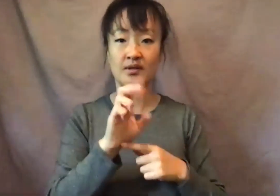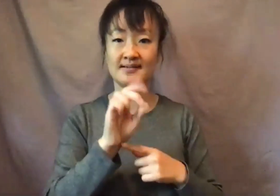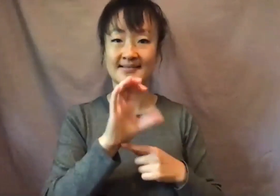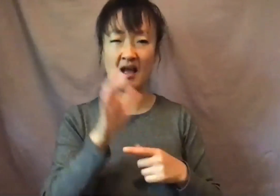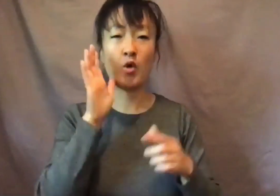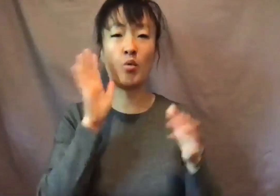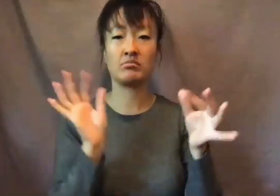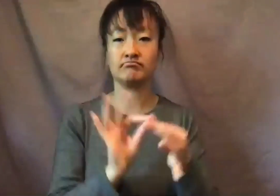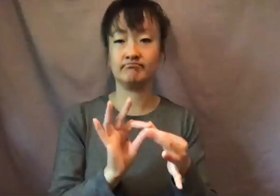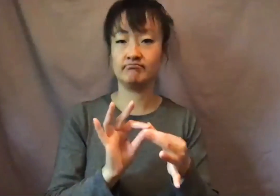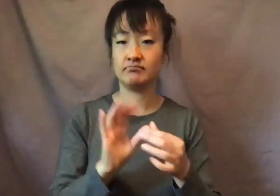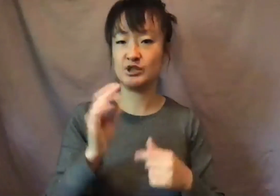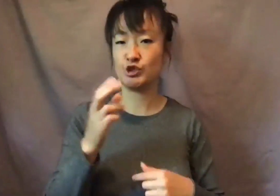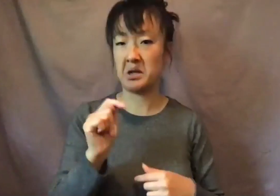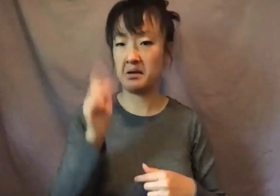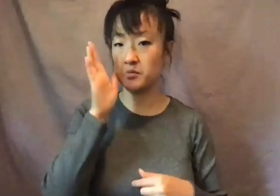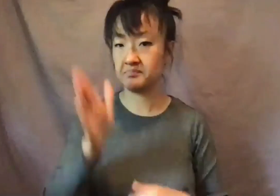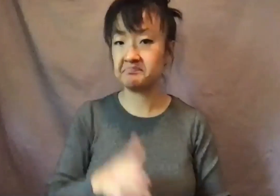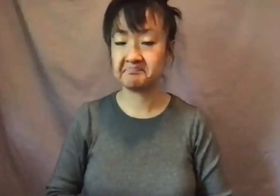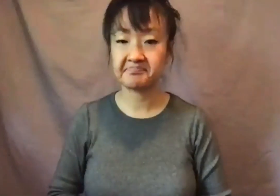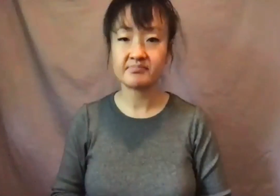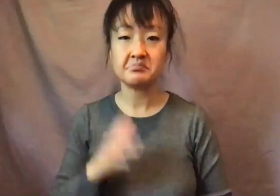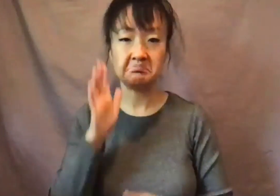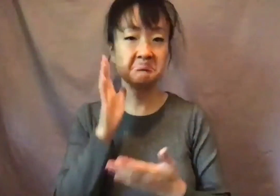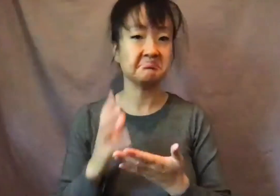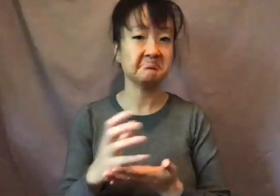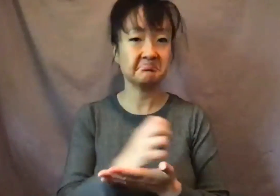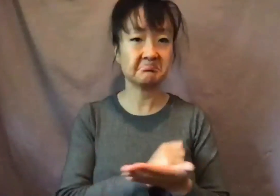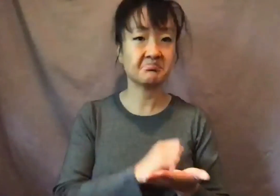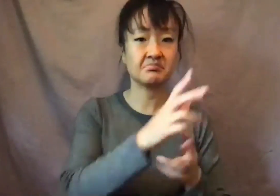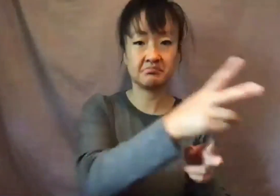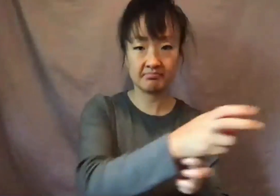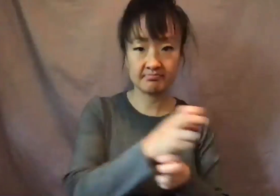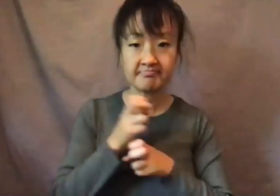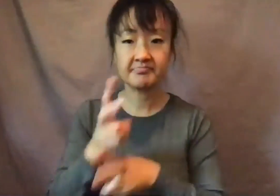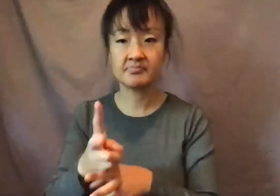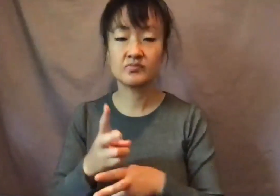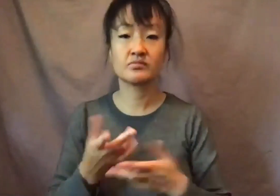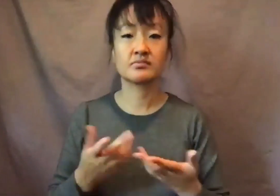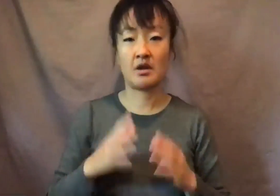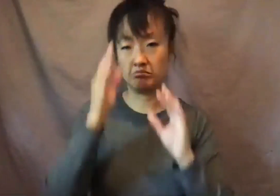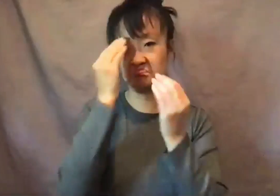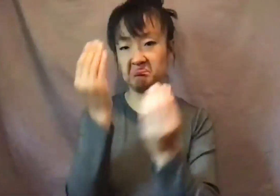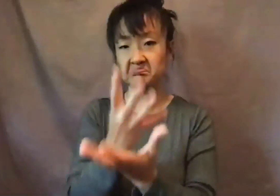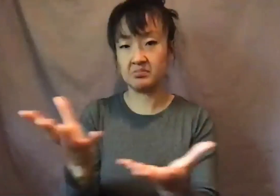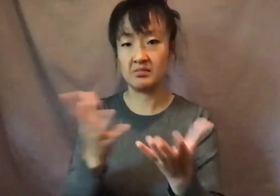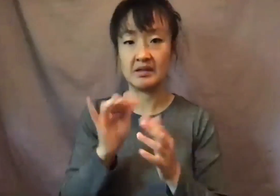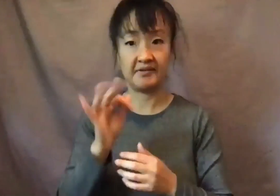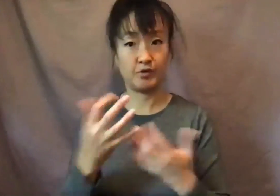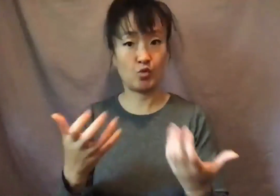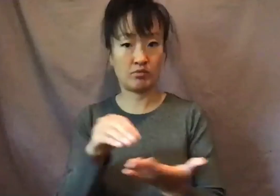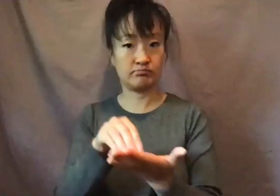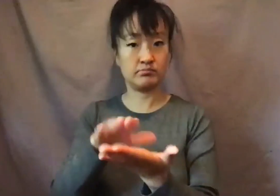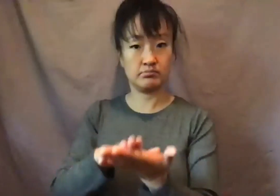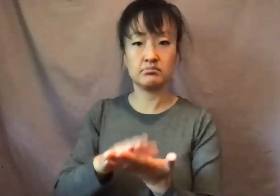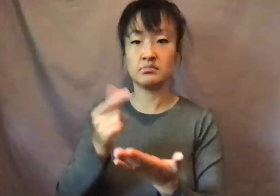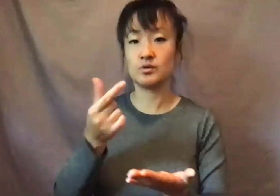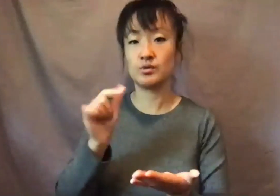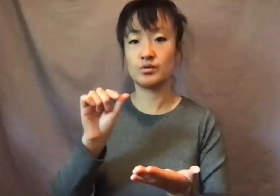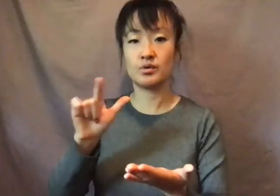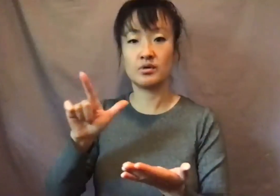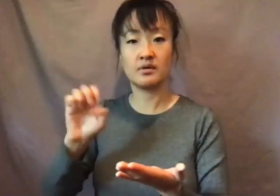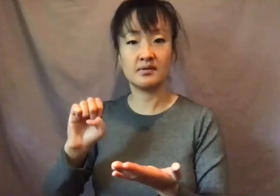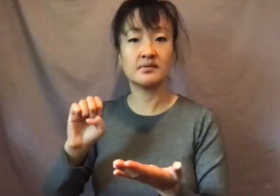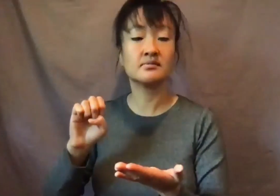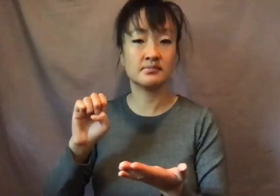chat. And we'll be gathering and copying and pasting, but just for transparency, if you want to make sure your question's on there. And so with time permitting,